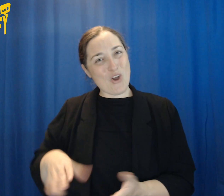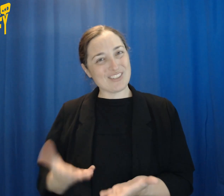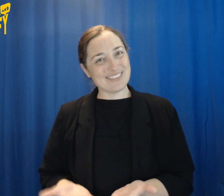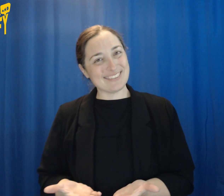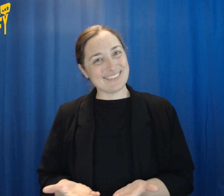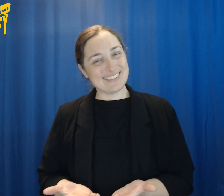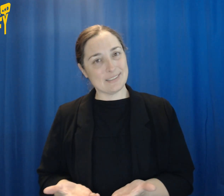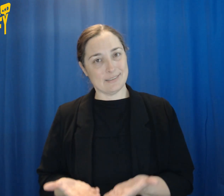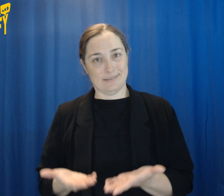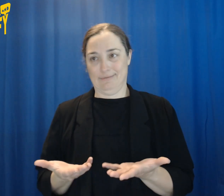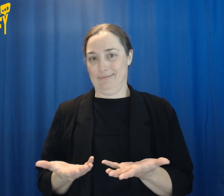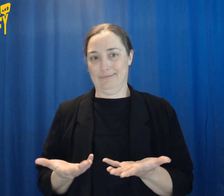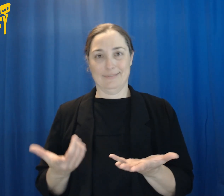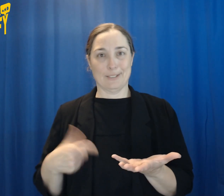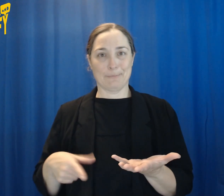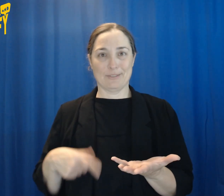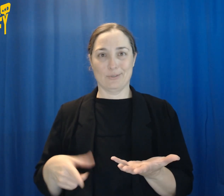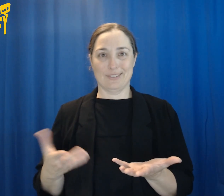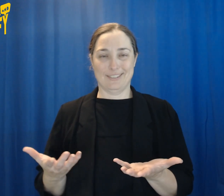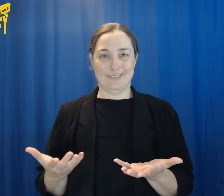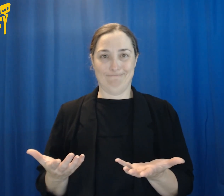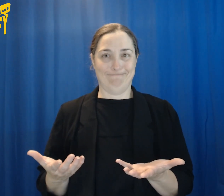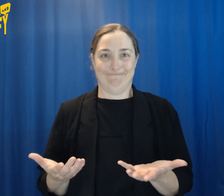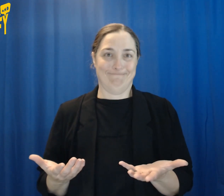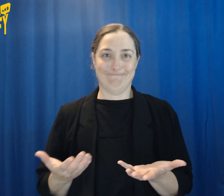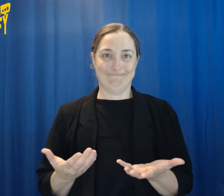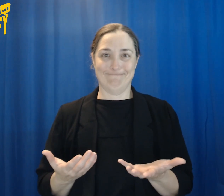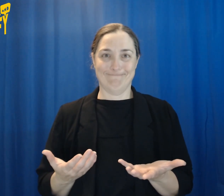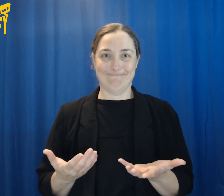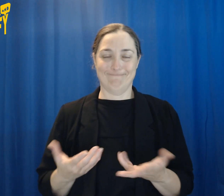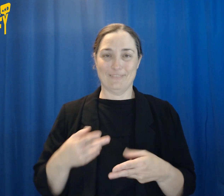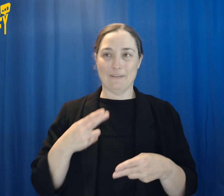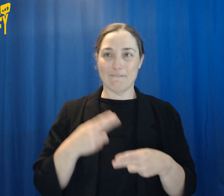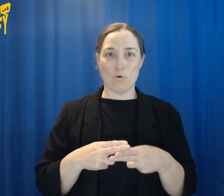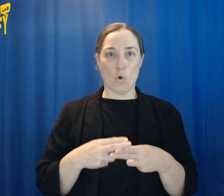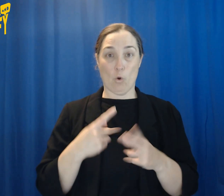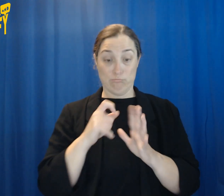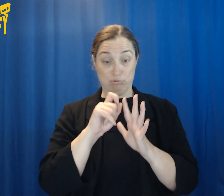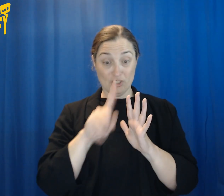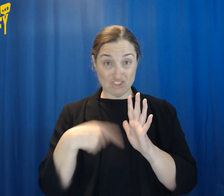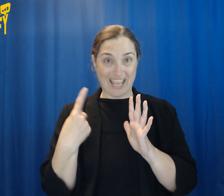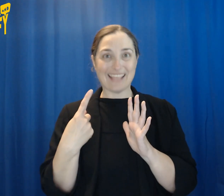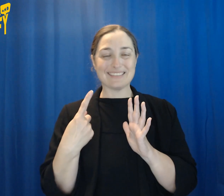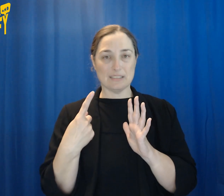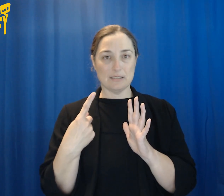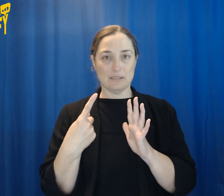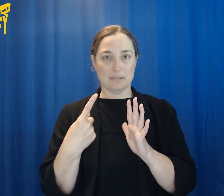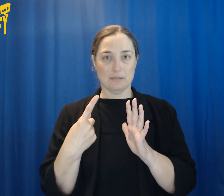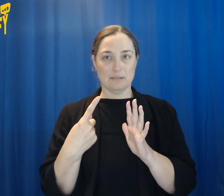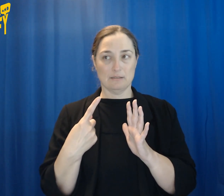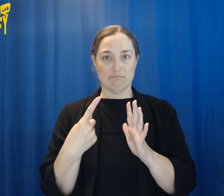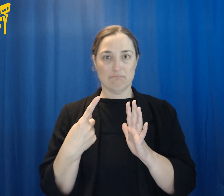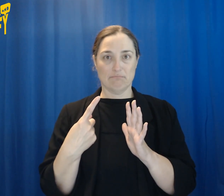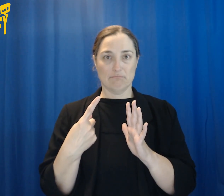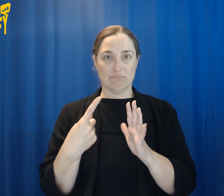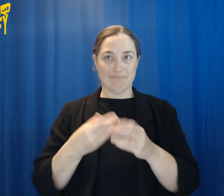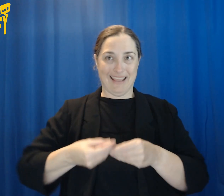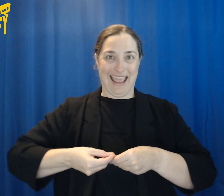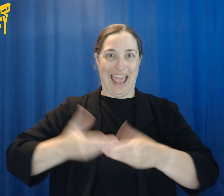so much you can do for a project that is already off the ground and out there and done.